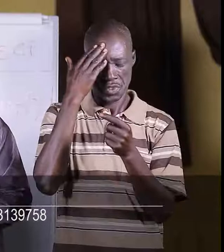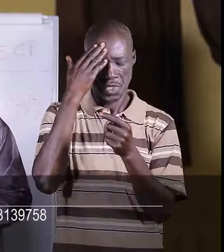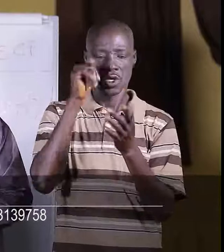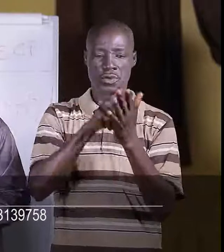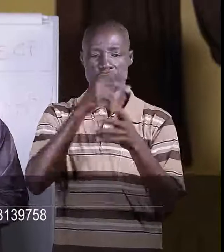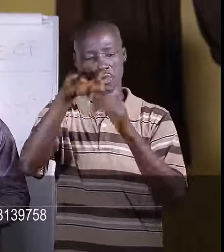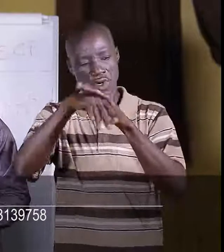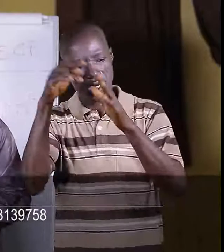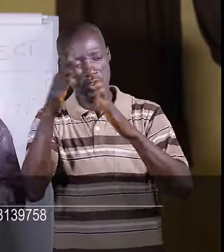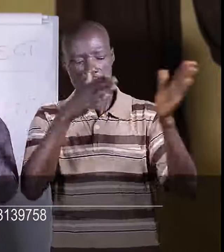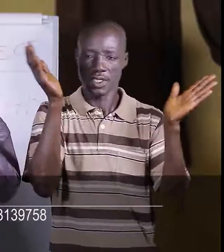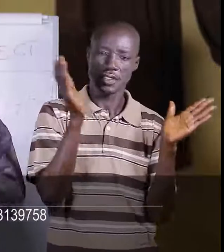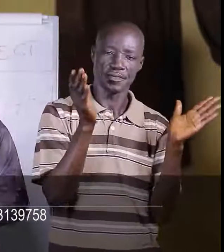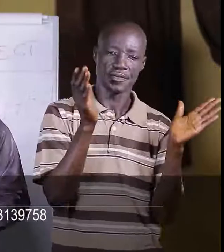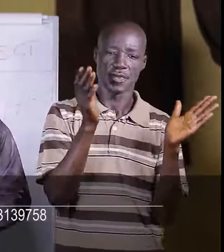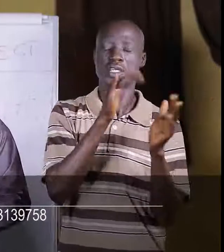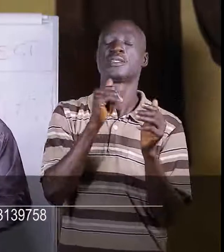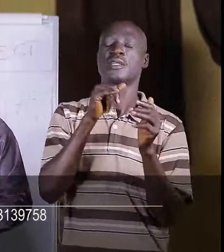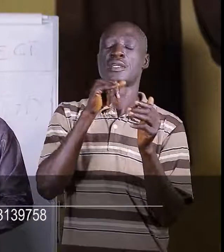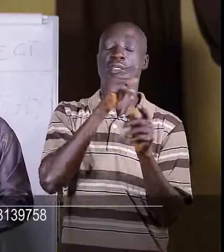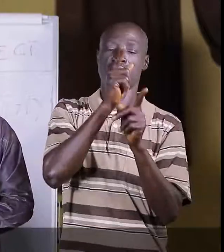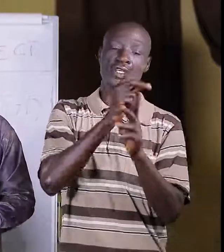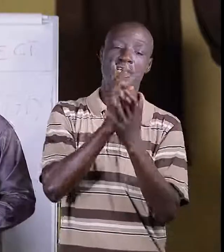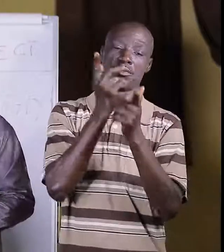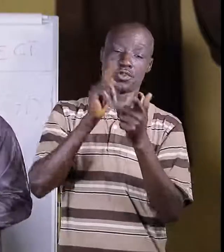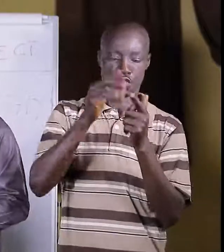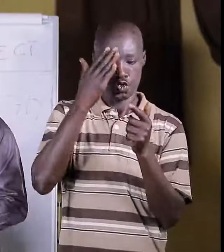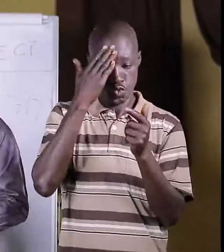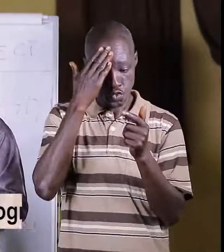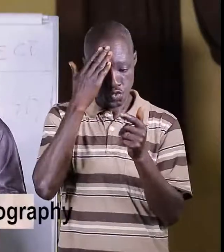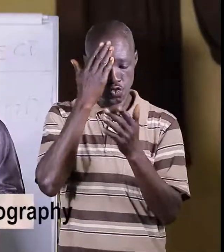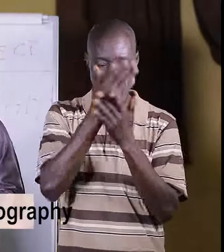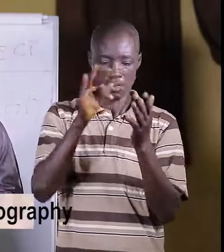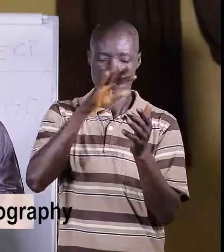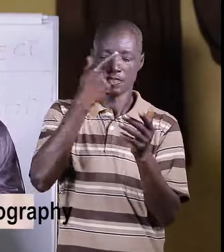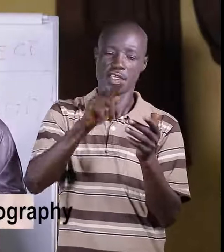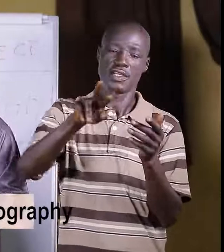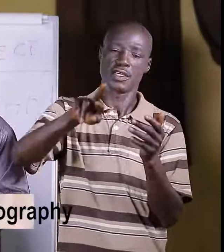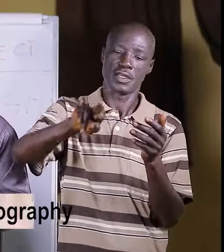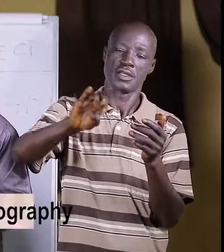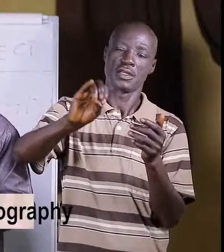have, definitely for us to have them, we must engage in trade.